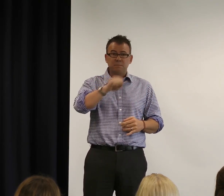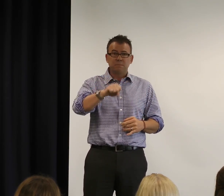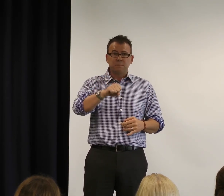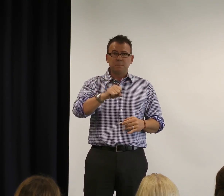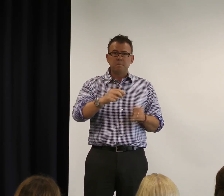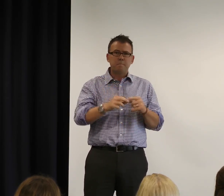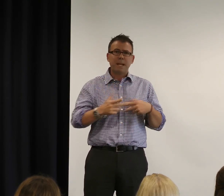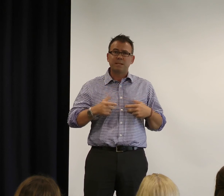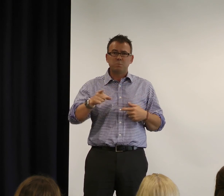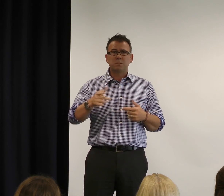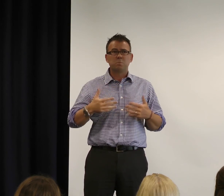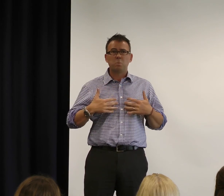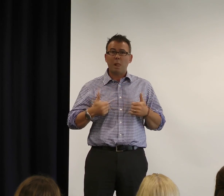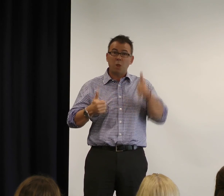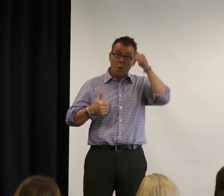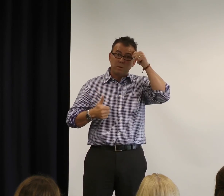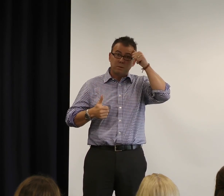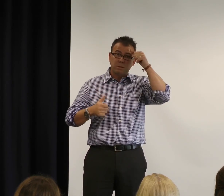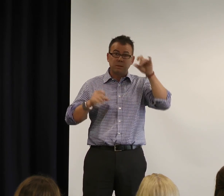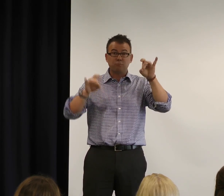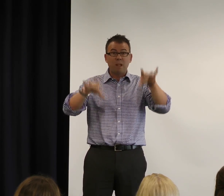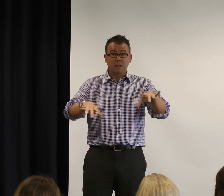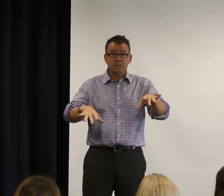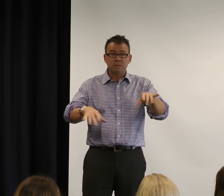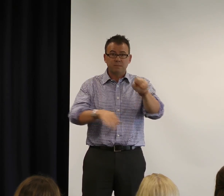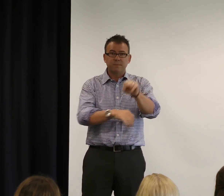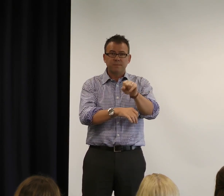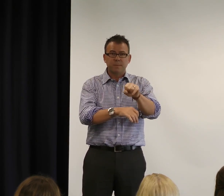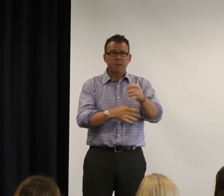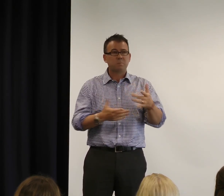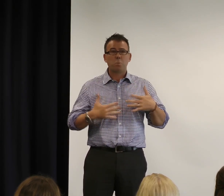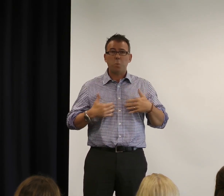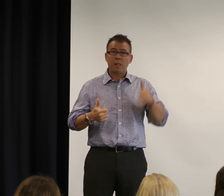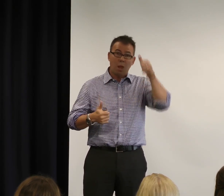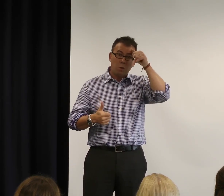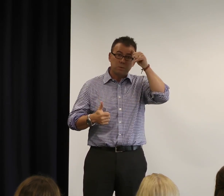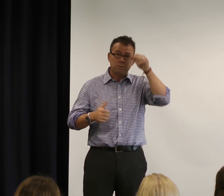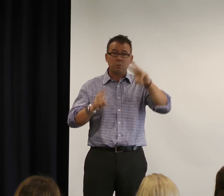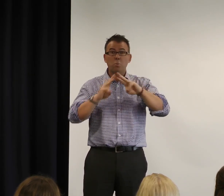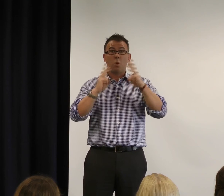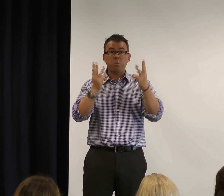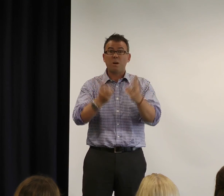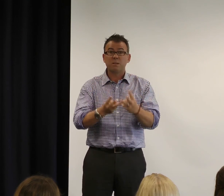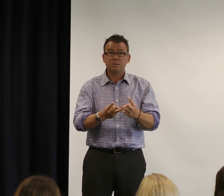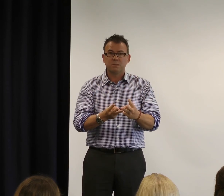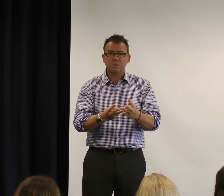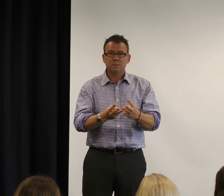from Melbourne, but he was well known across the country in Australia and also well known around the world.